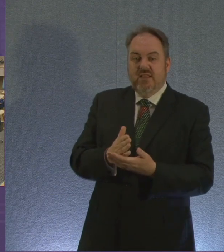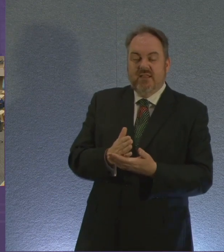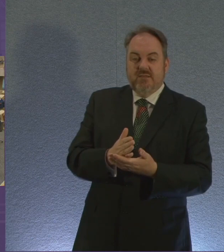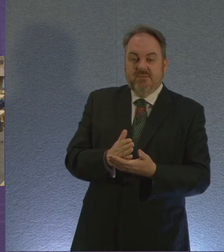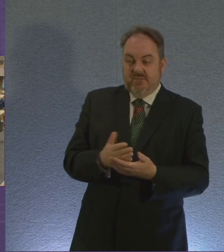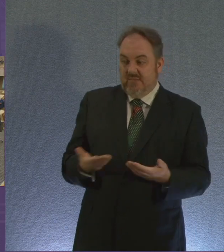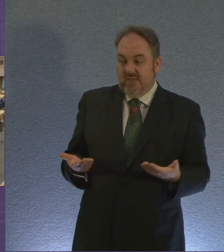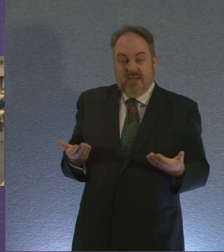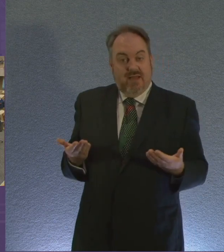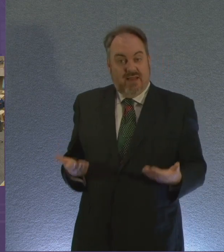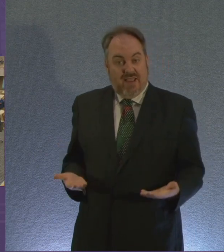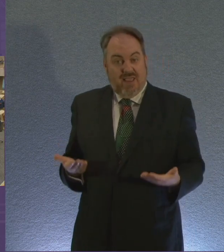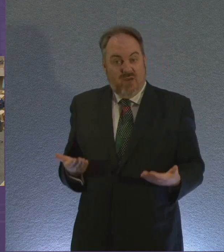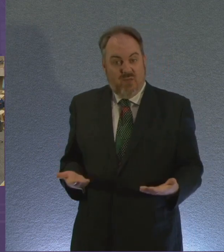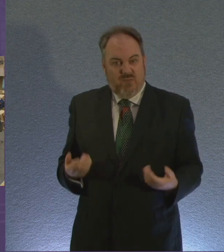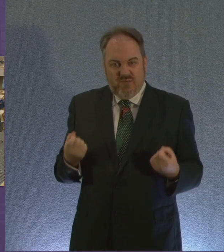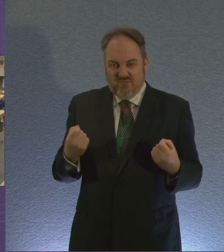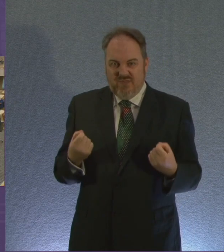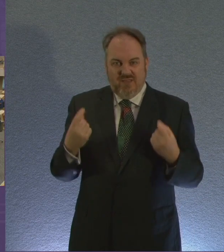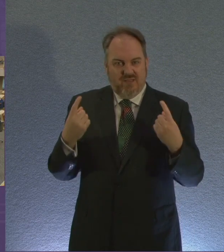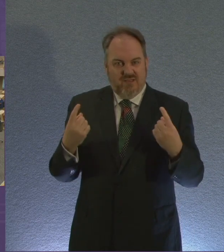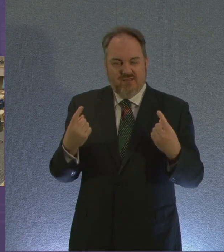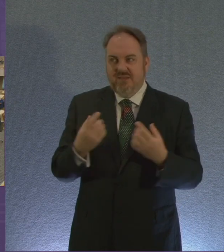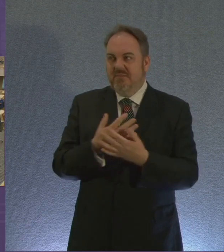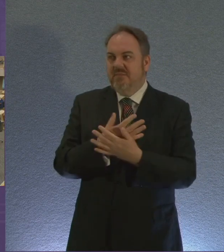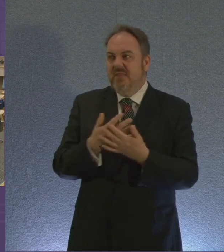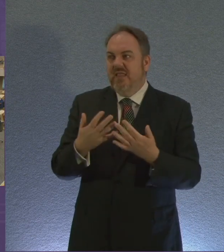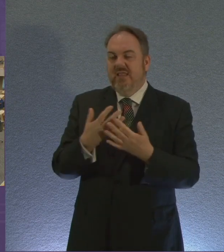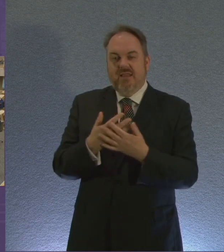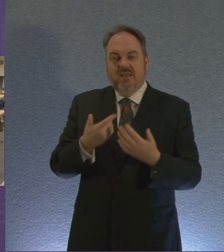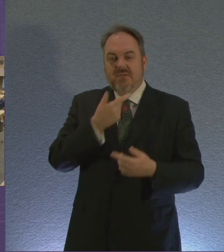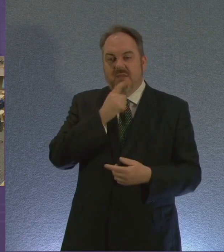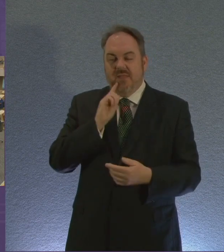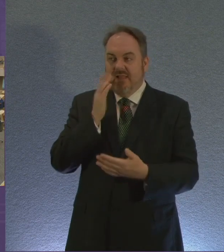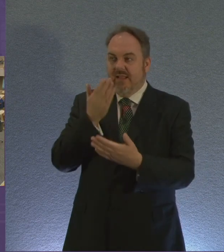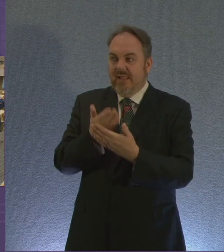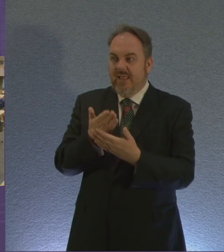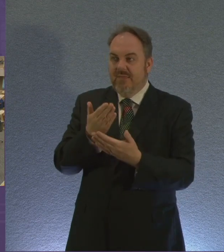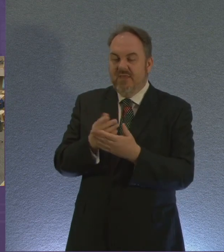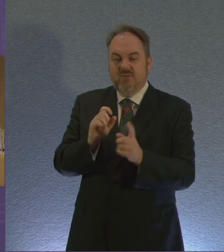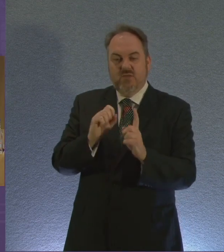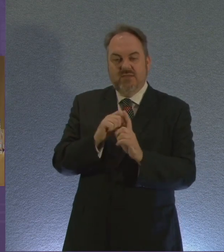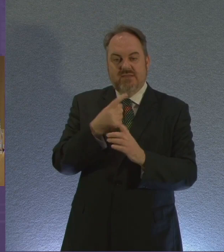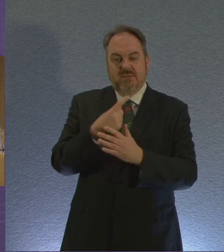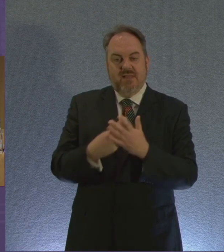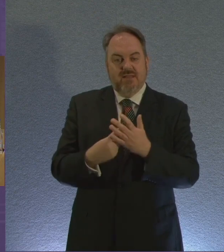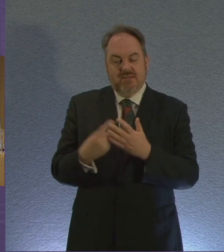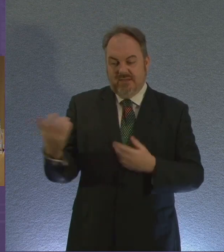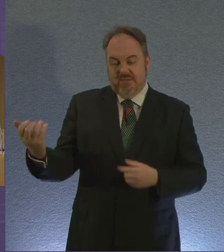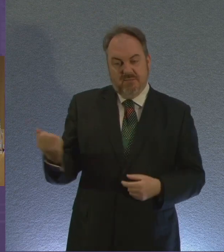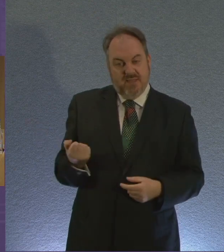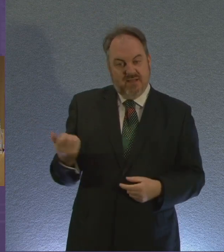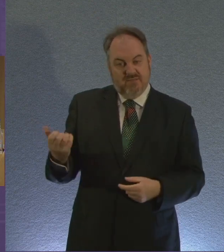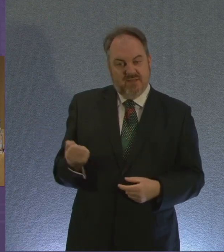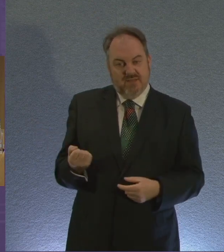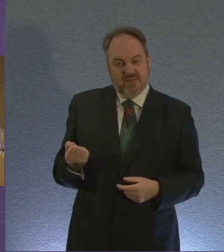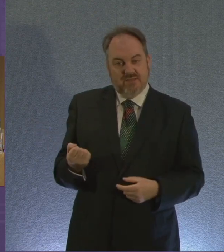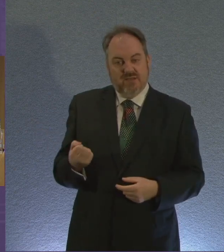where people wouldn't have been able to apply for disability benefits. So this is a sensible, though difficult, decision the Scottish Government has